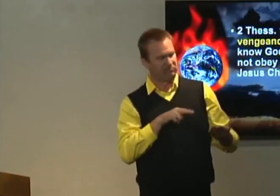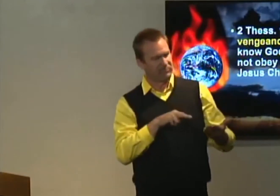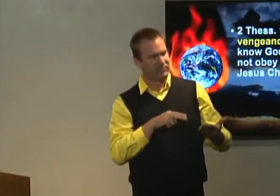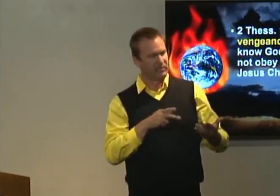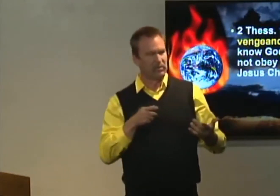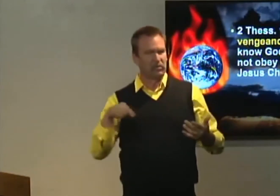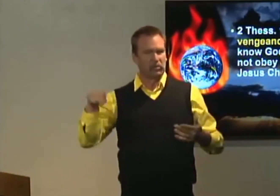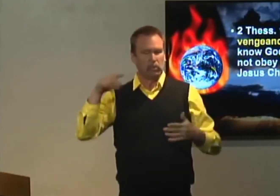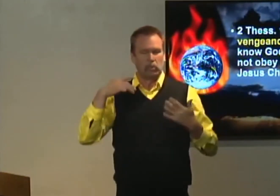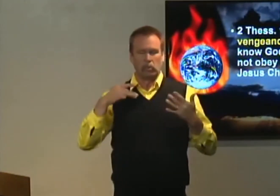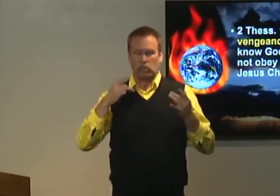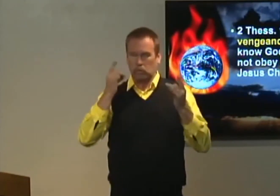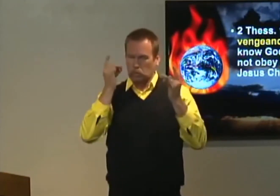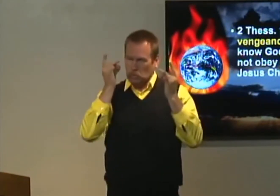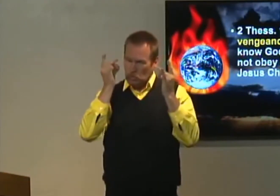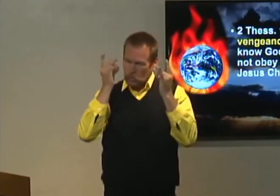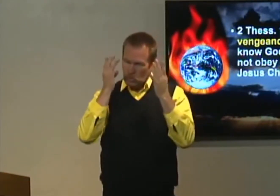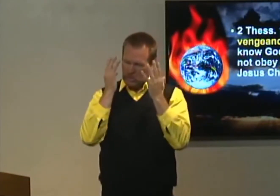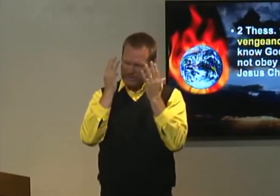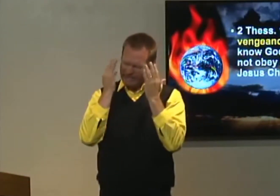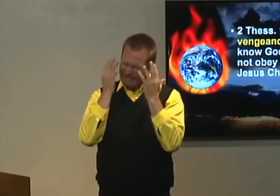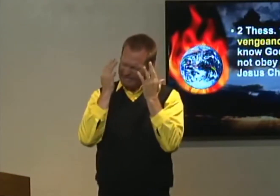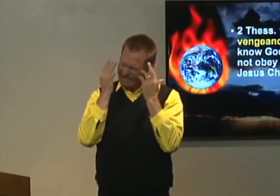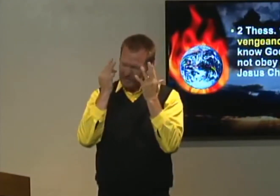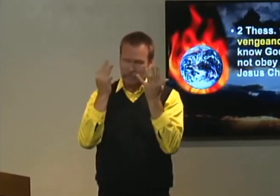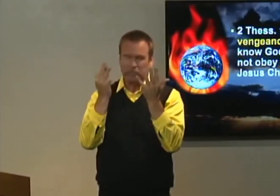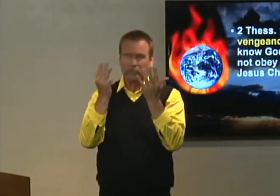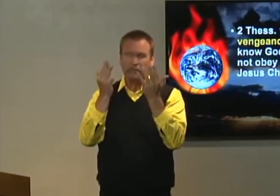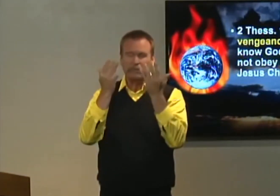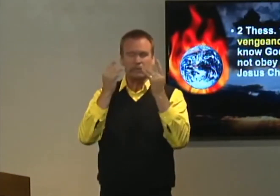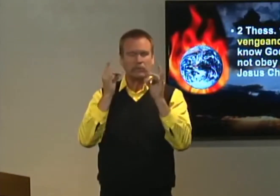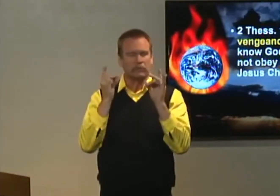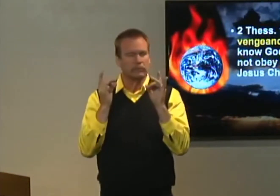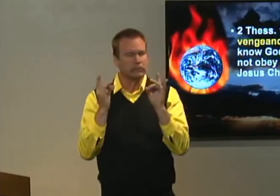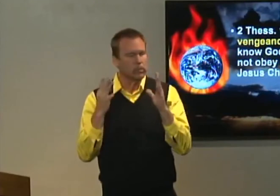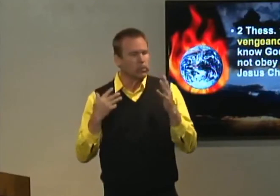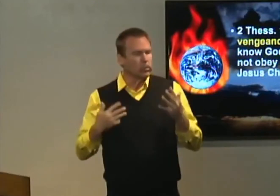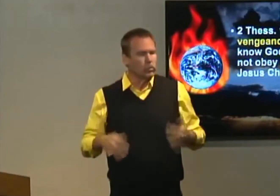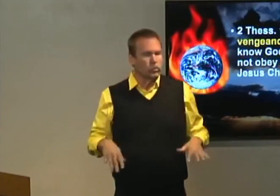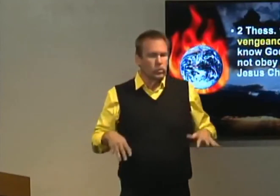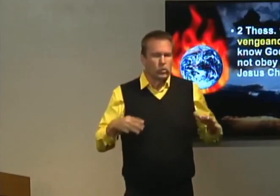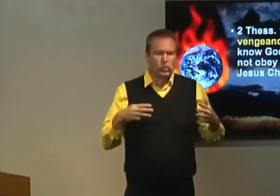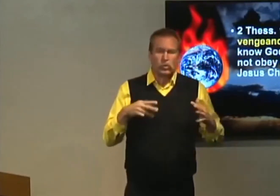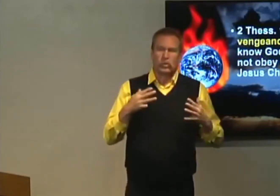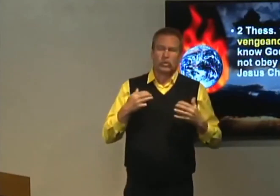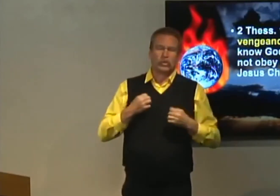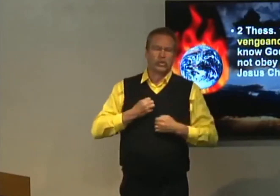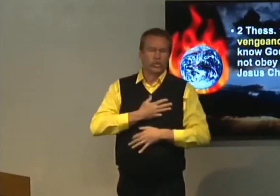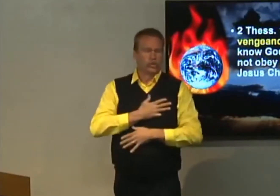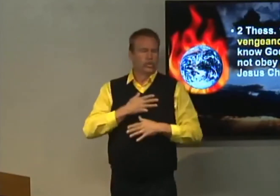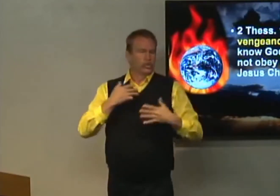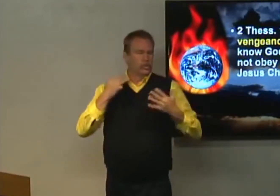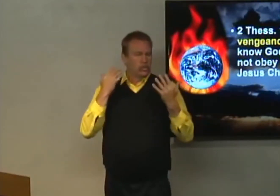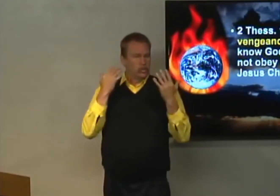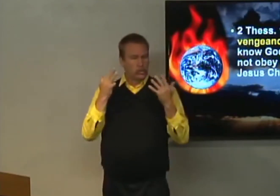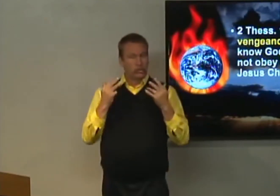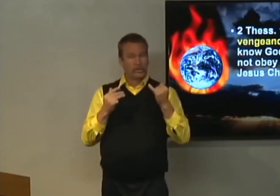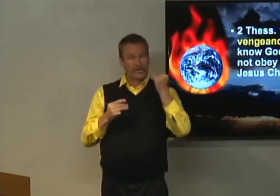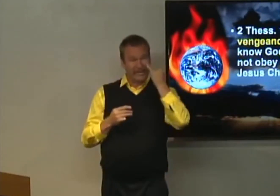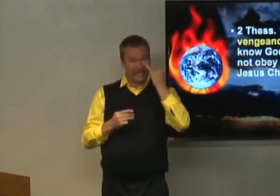Hell on Earth, and I was reading that, and I was thinking, oh my God, how horrible this is. This is just awful, and I mean, it